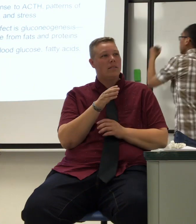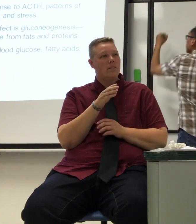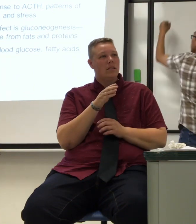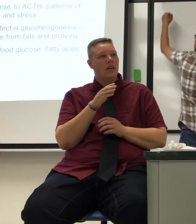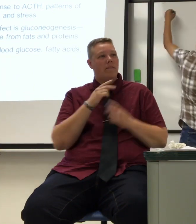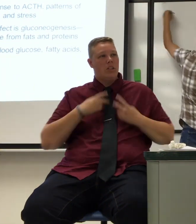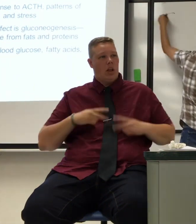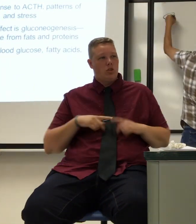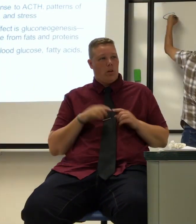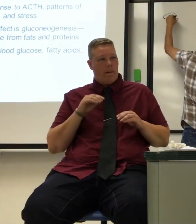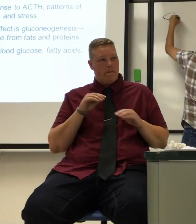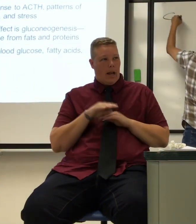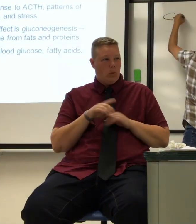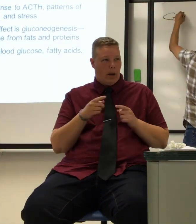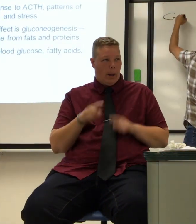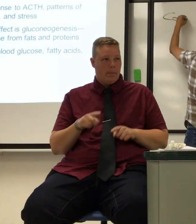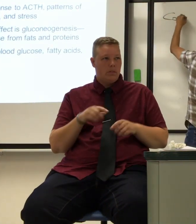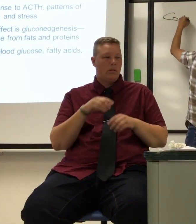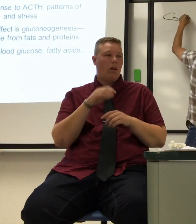cortisol.